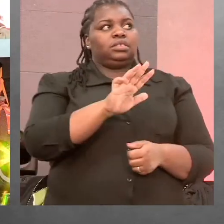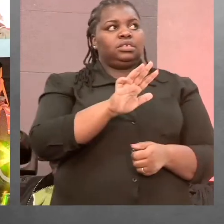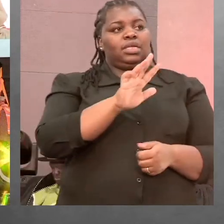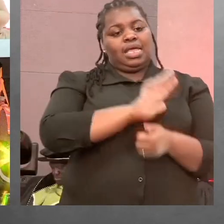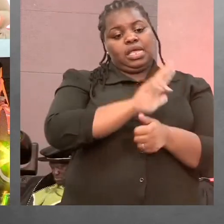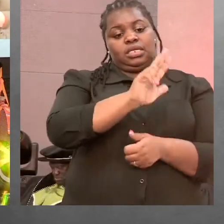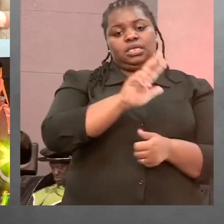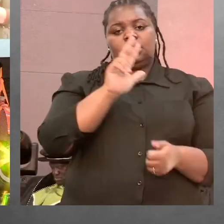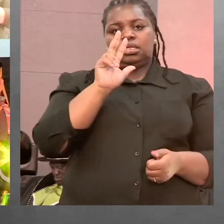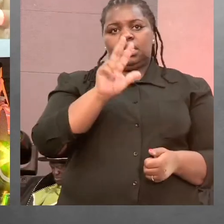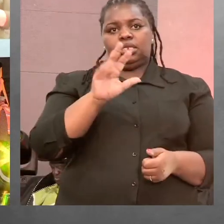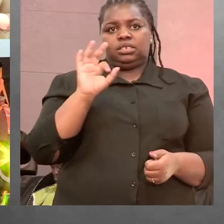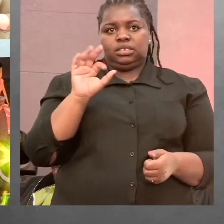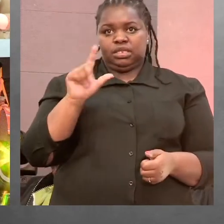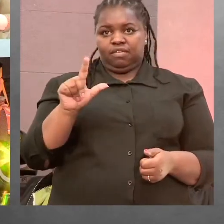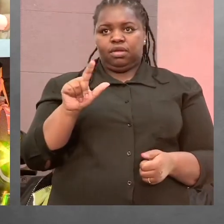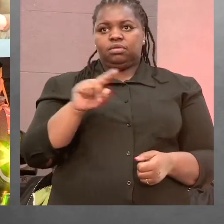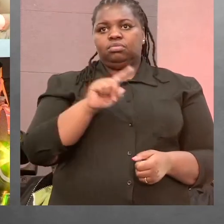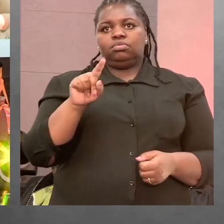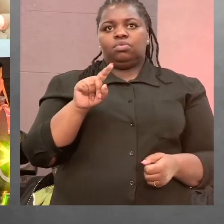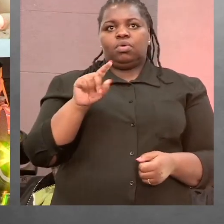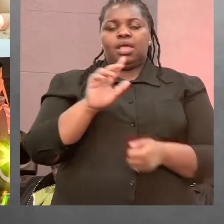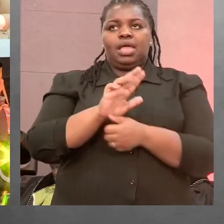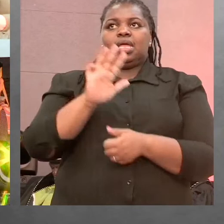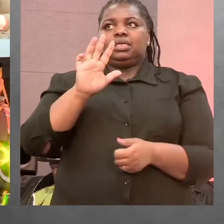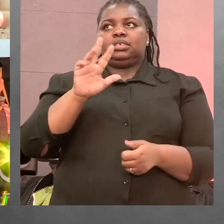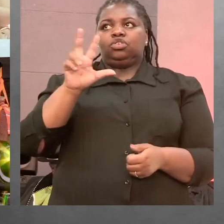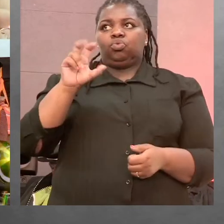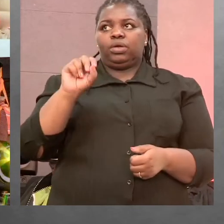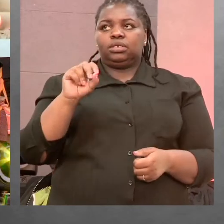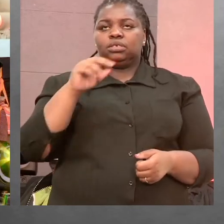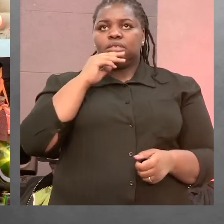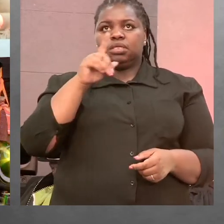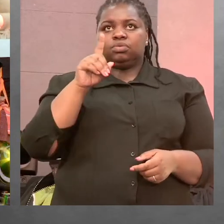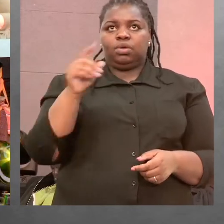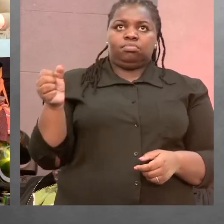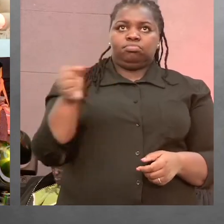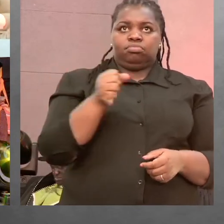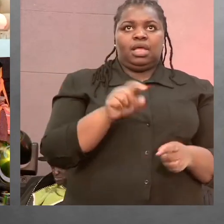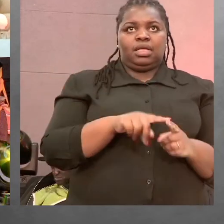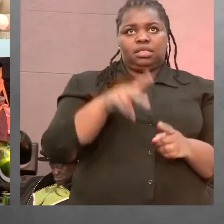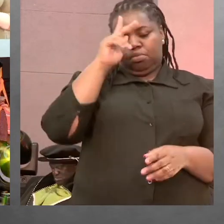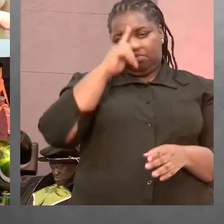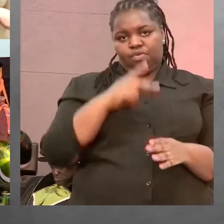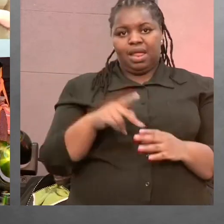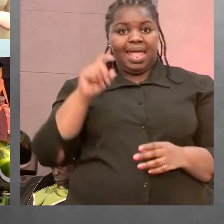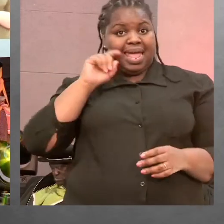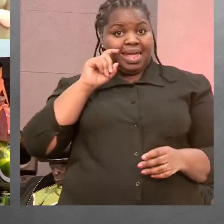1920 when she was admitted as a member of the profession at age